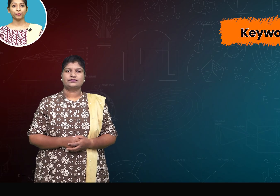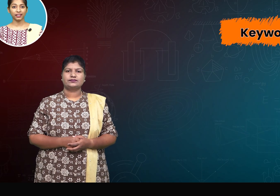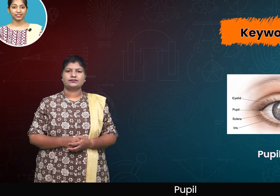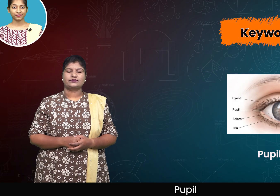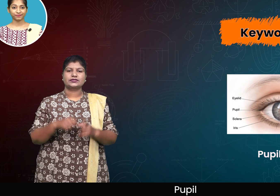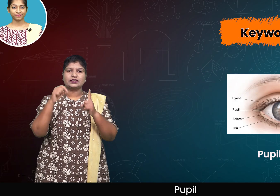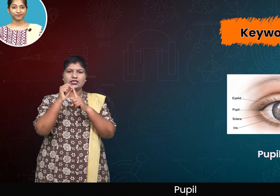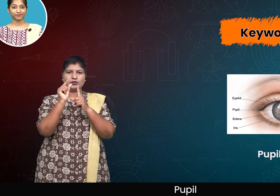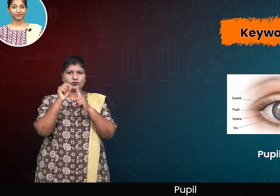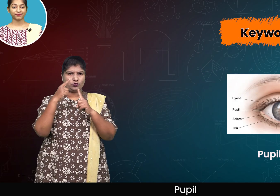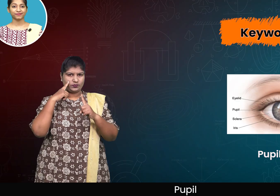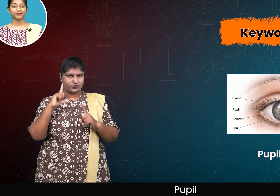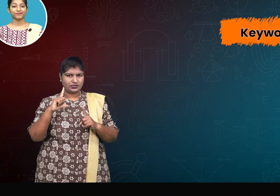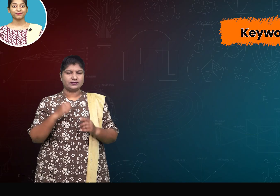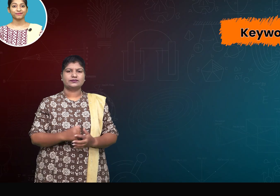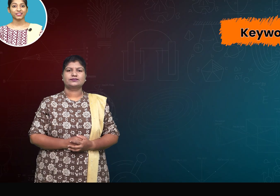pupil,